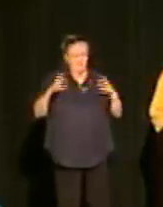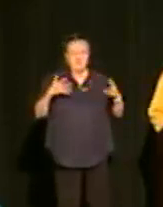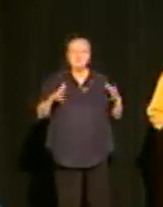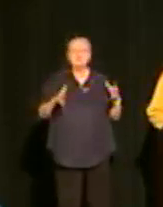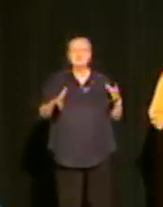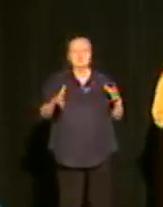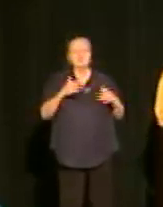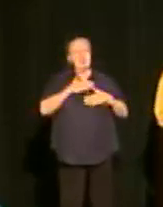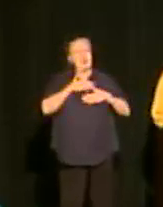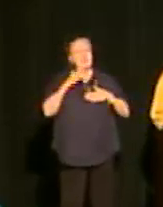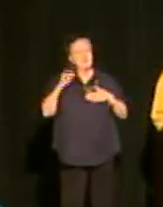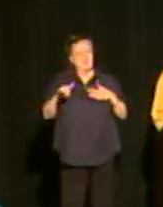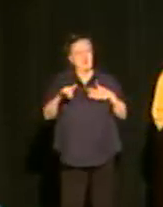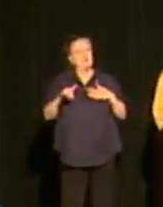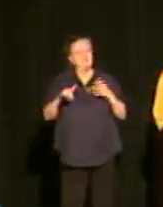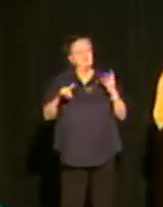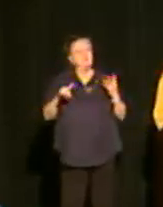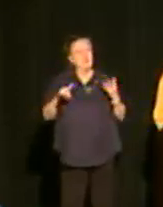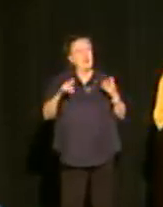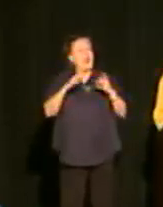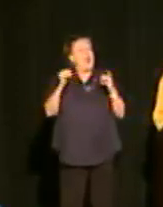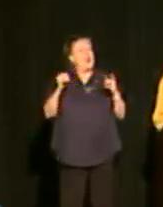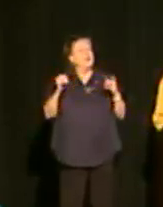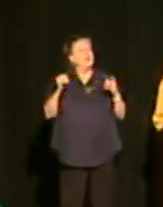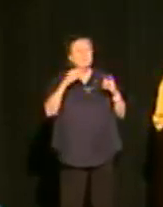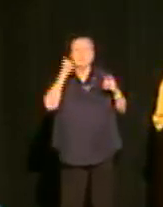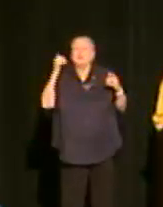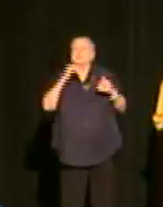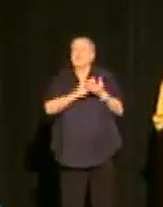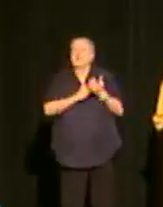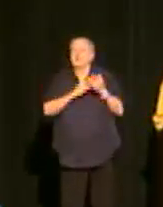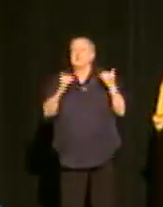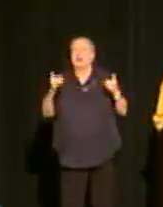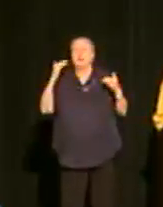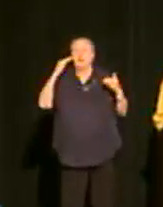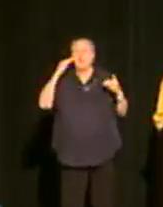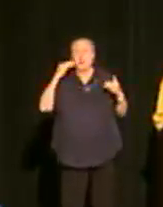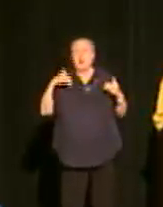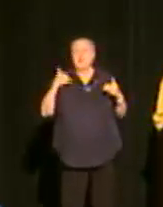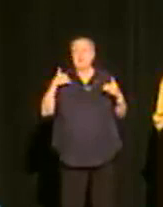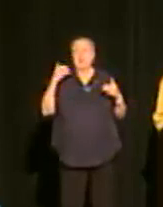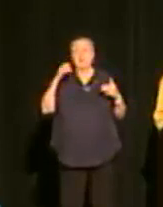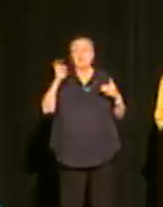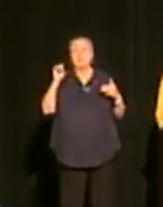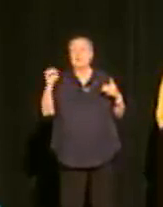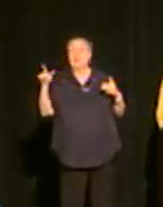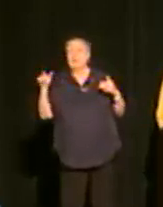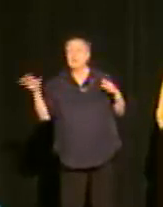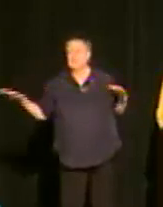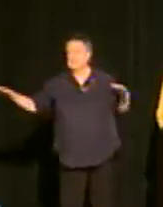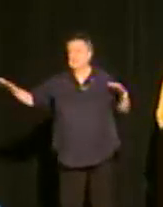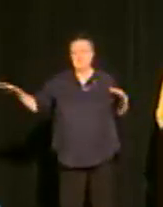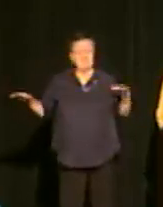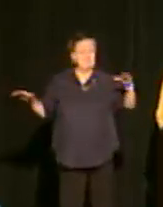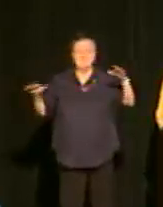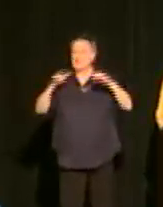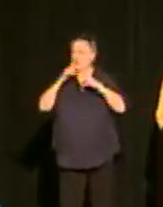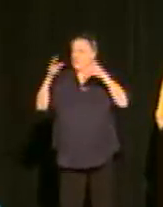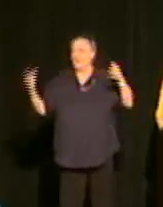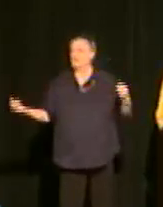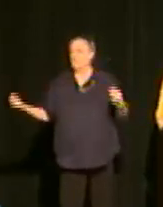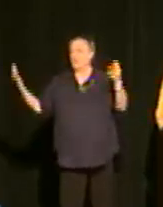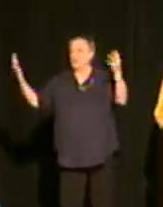we're pretty happy with that whole product. And the best part is now we know we have younger fuels to this side, so we don't have a lot to burn now for a